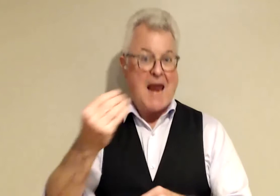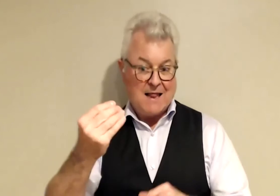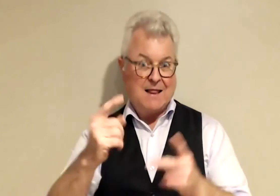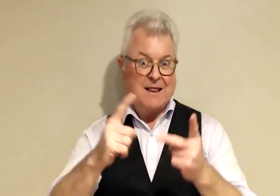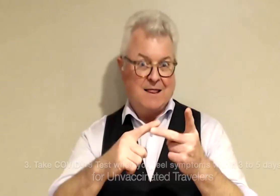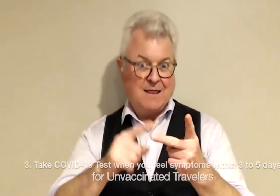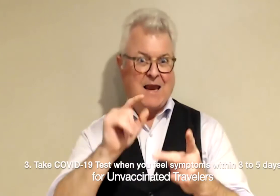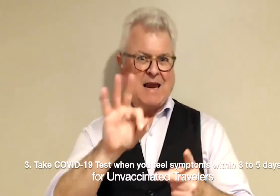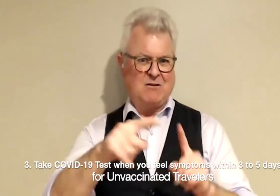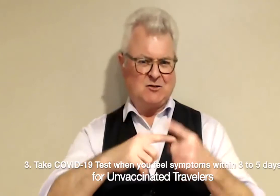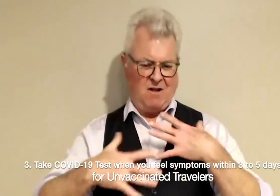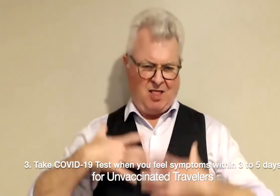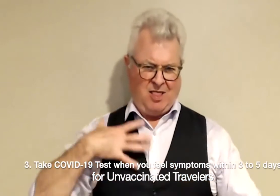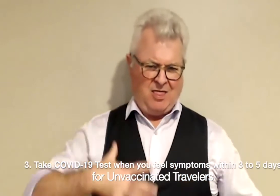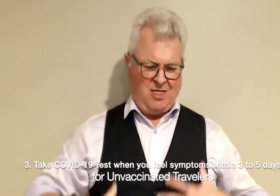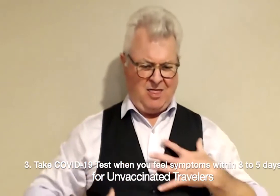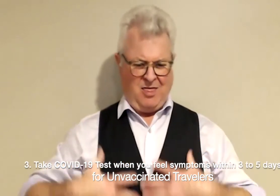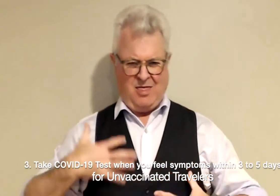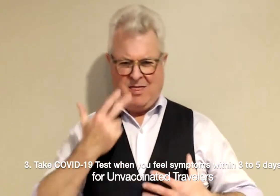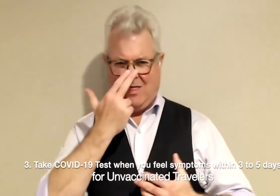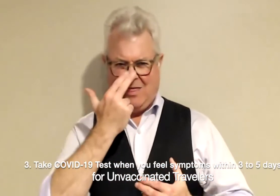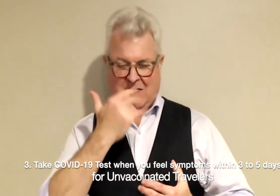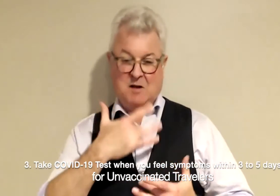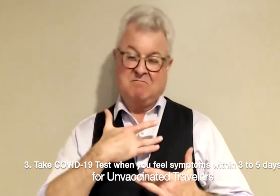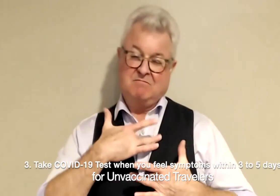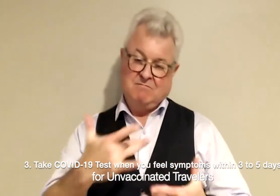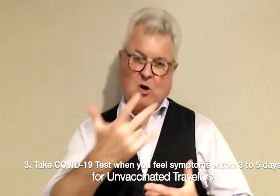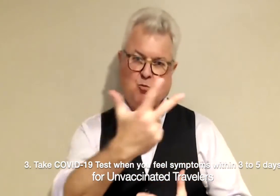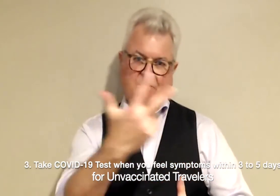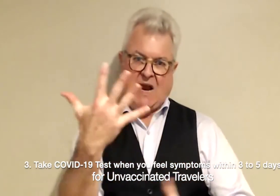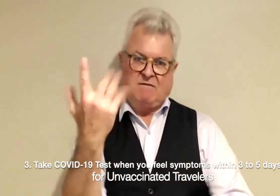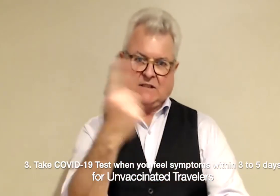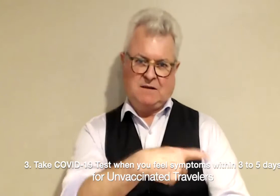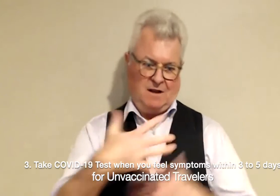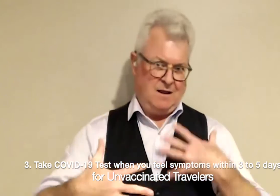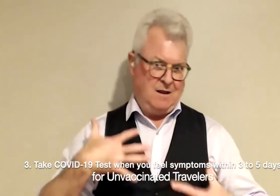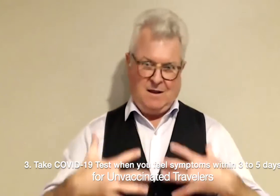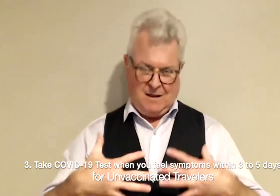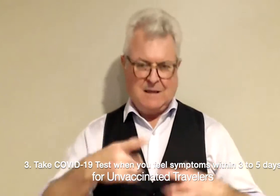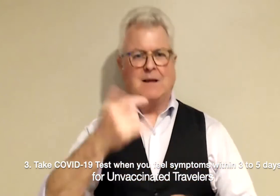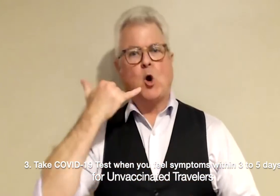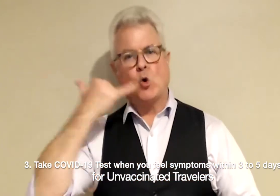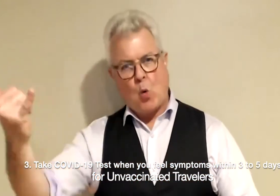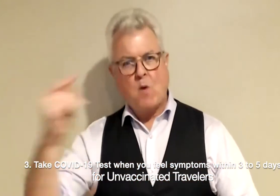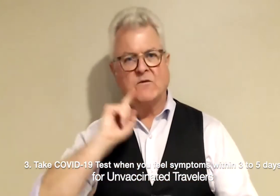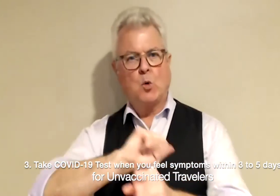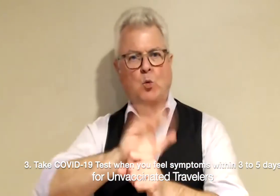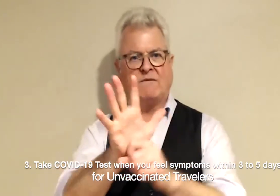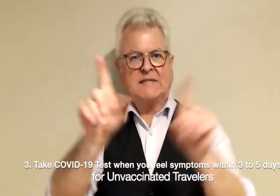days for self-quarantining. If you begin to experience any symptoms, usually you will notice them between the first